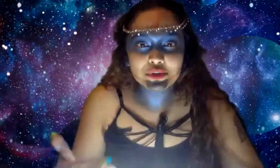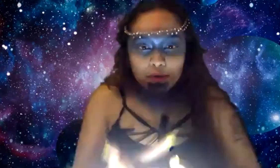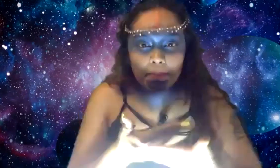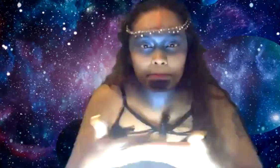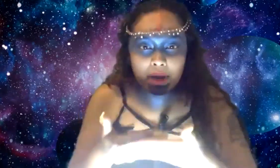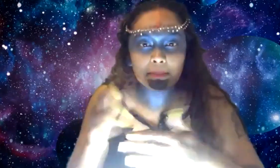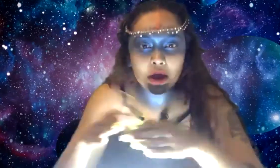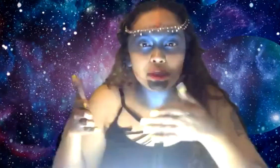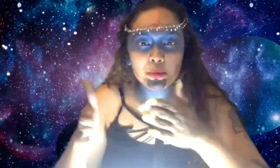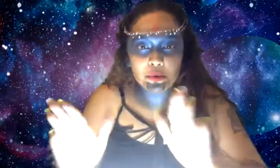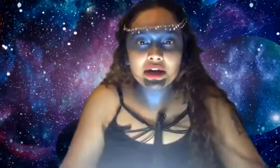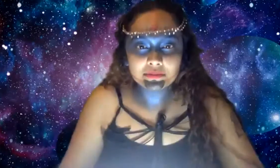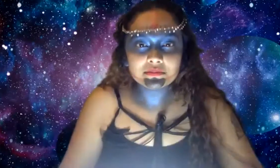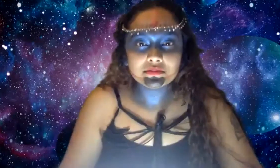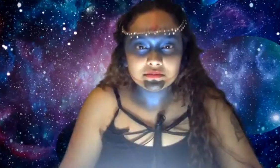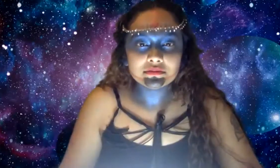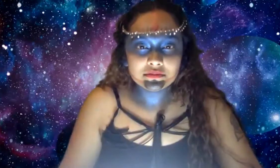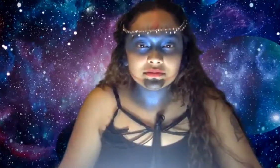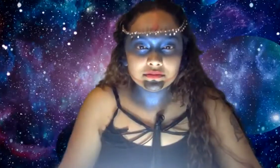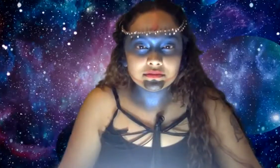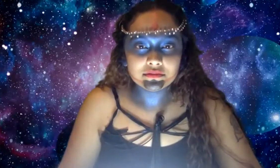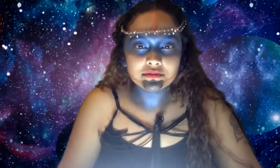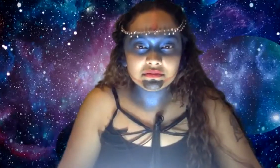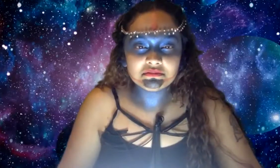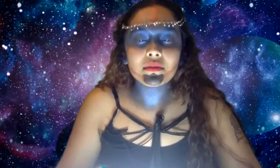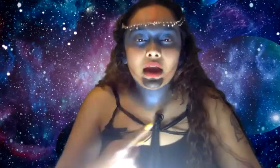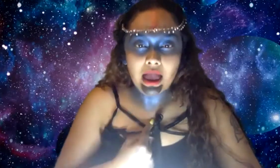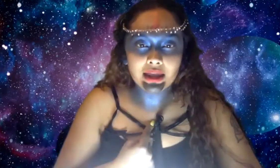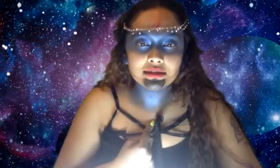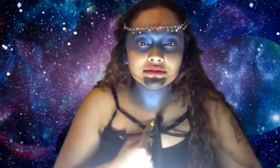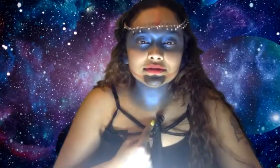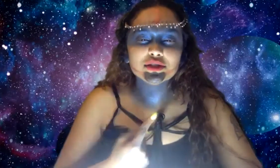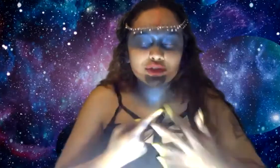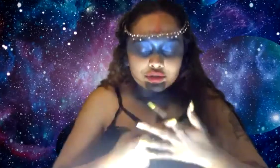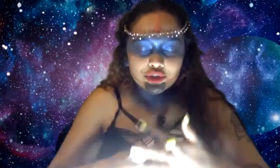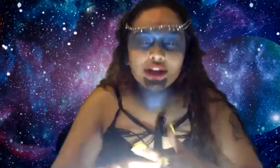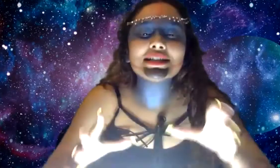I'm prepared. I was ready for this new baby that was on its way.